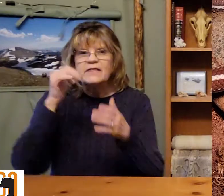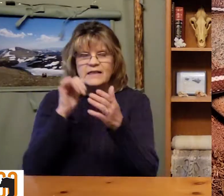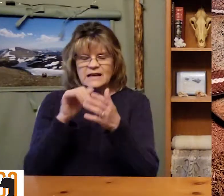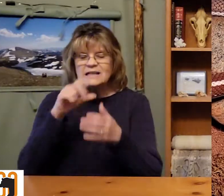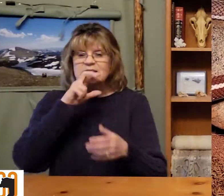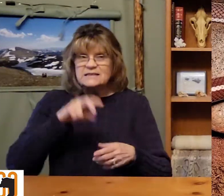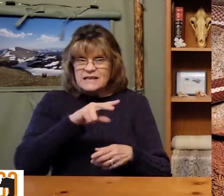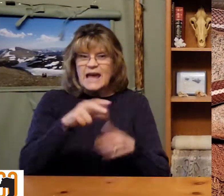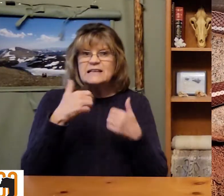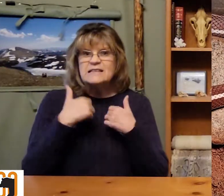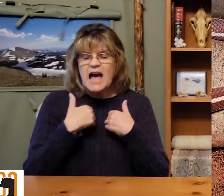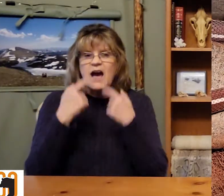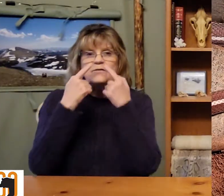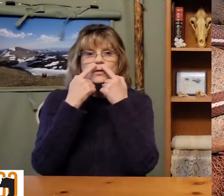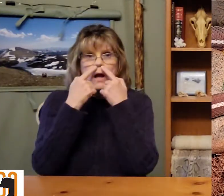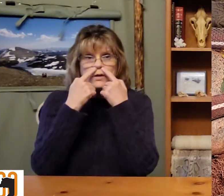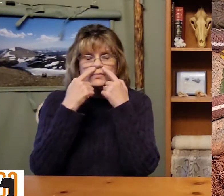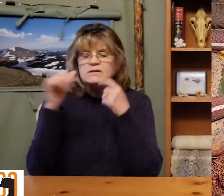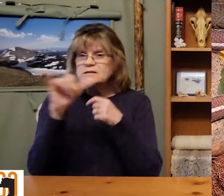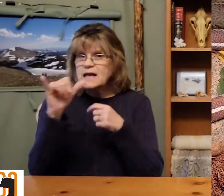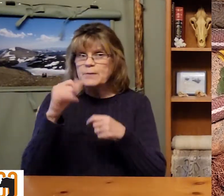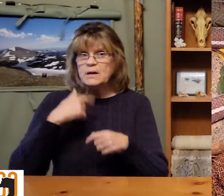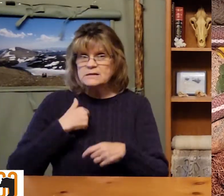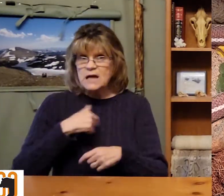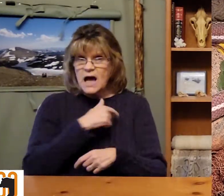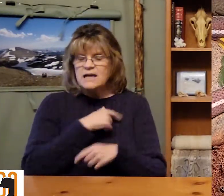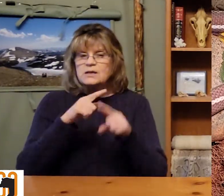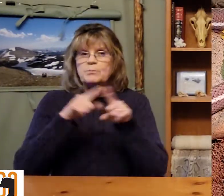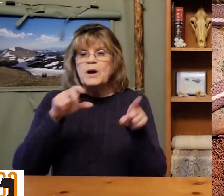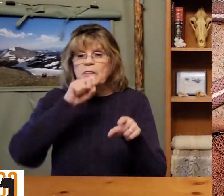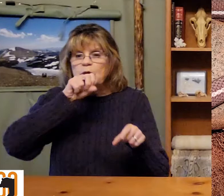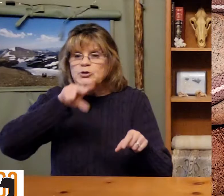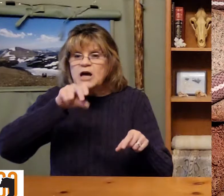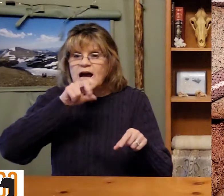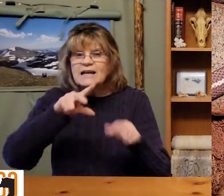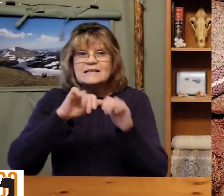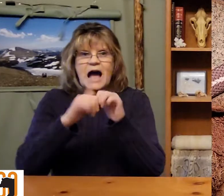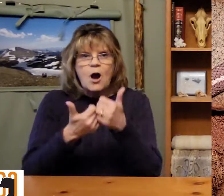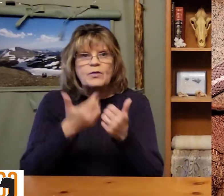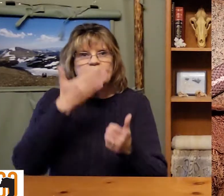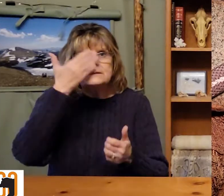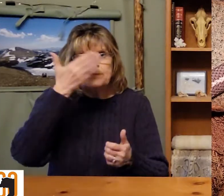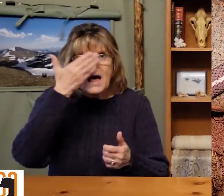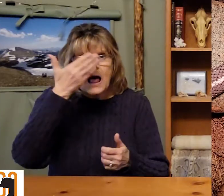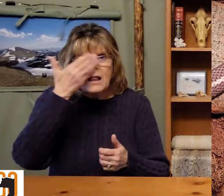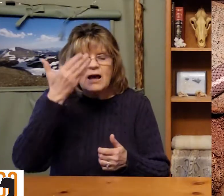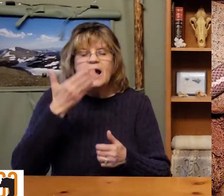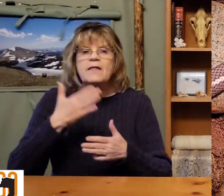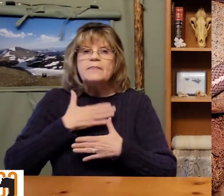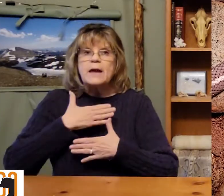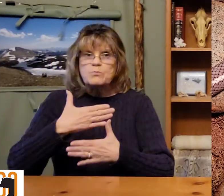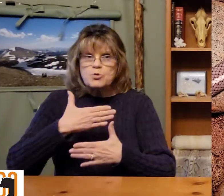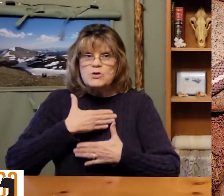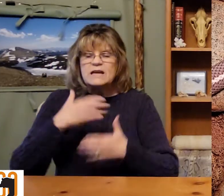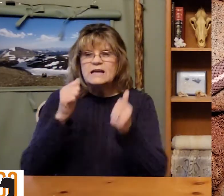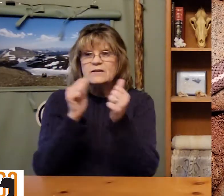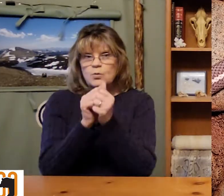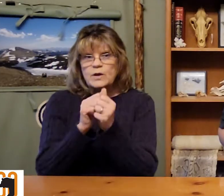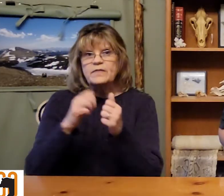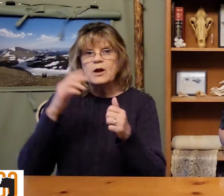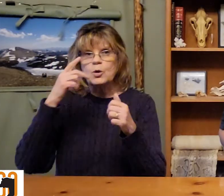do have nostrils just like we do, but that tongue is how they get their smells. They only breathe with their nose instead of smelling with it.